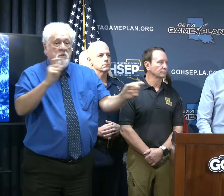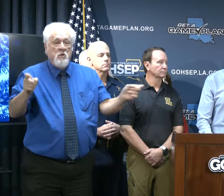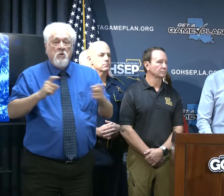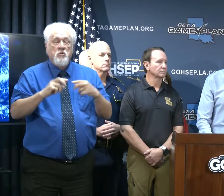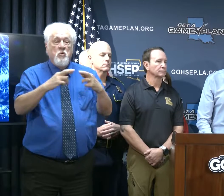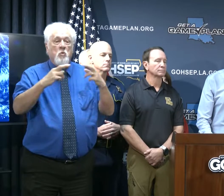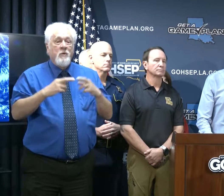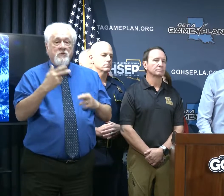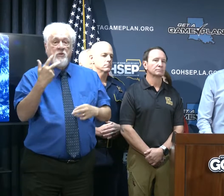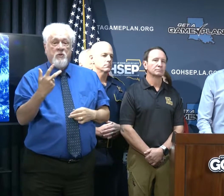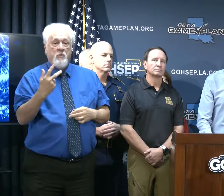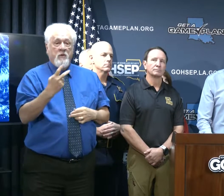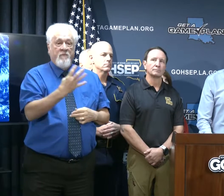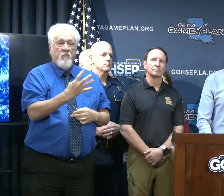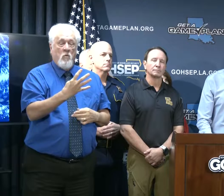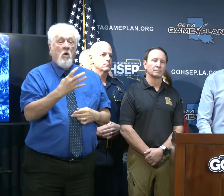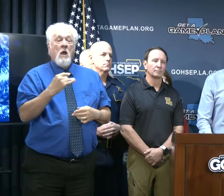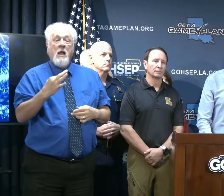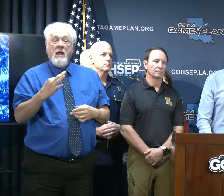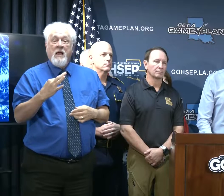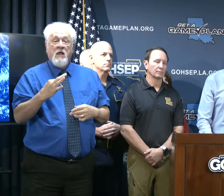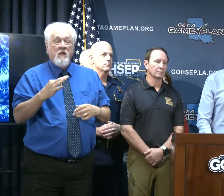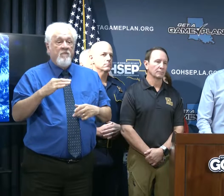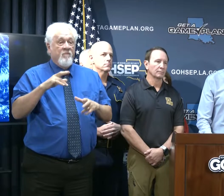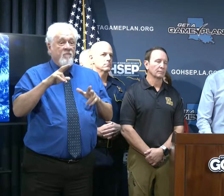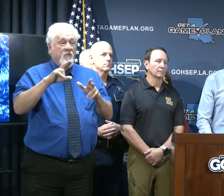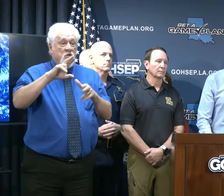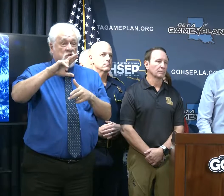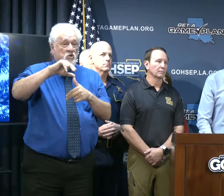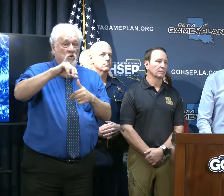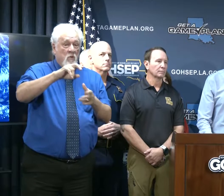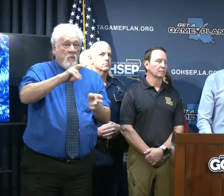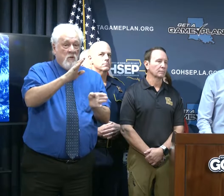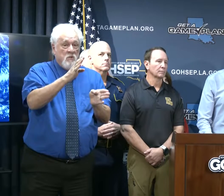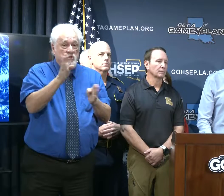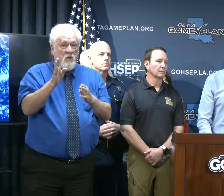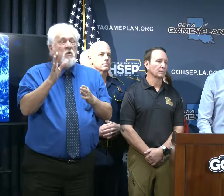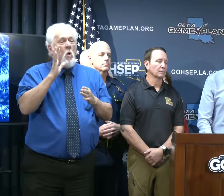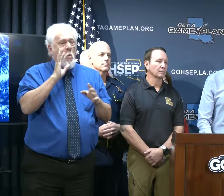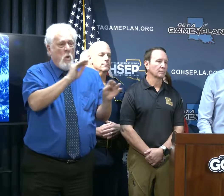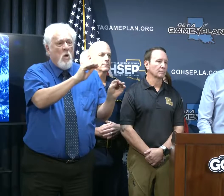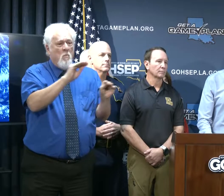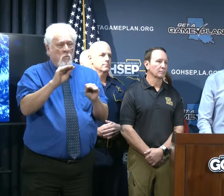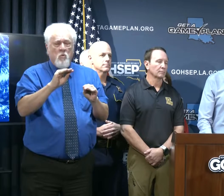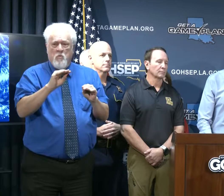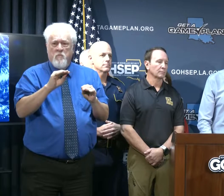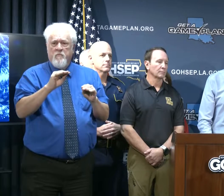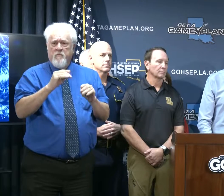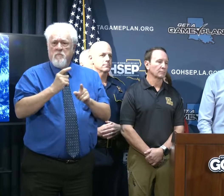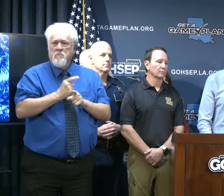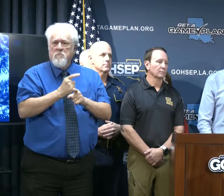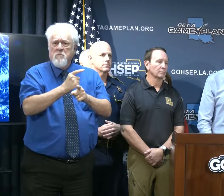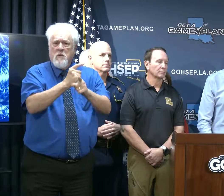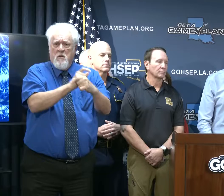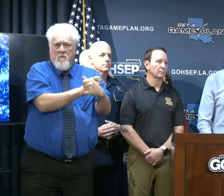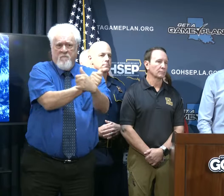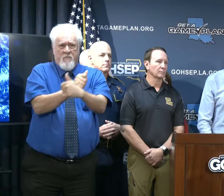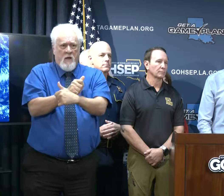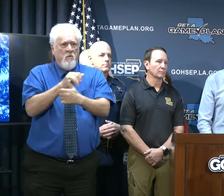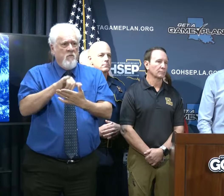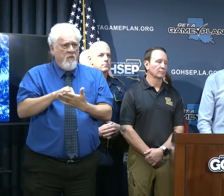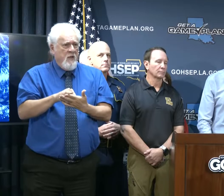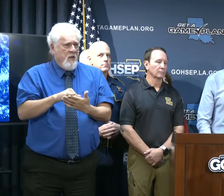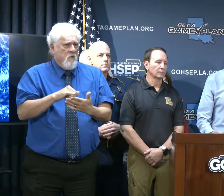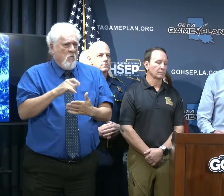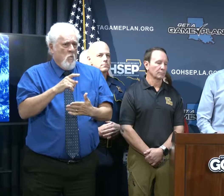and 4. If the storm should shift, we will move appropriately and accordingly and follow that as far as